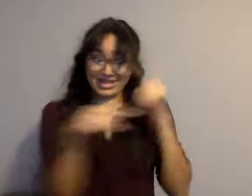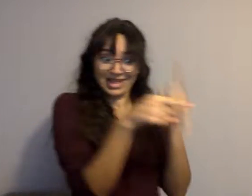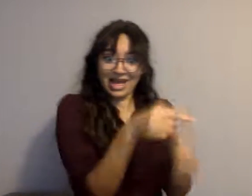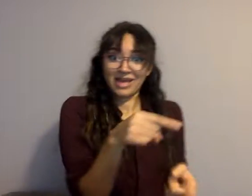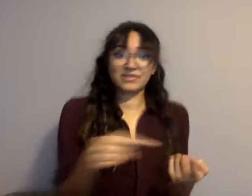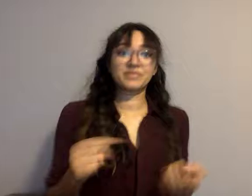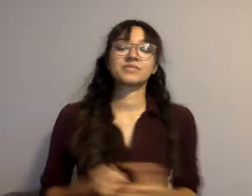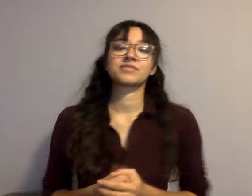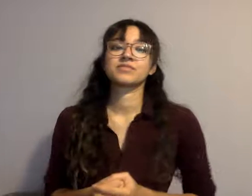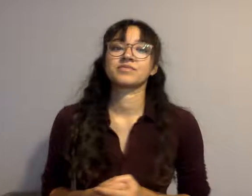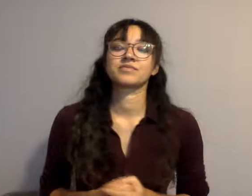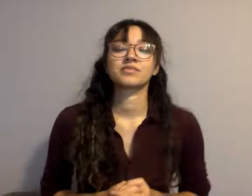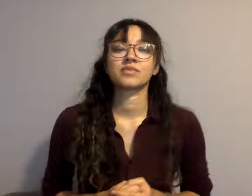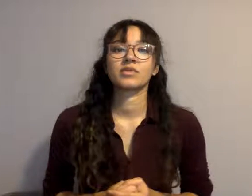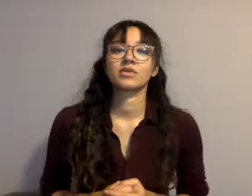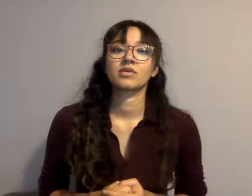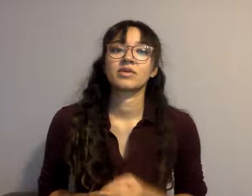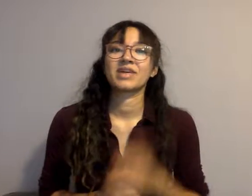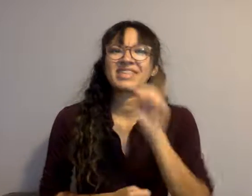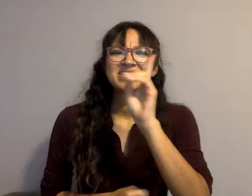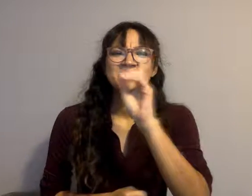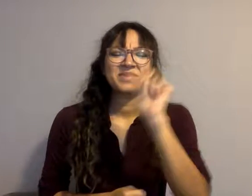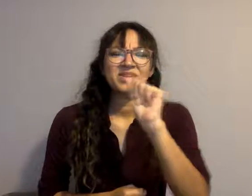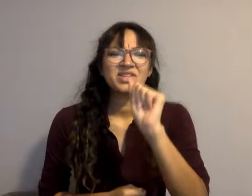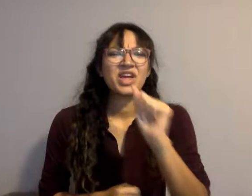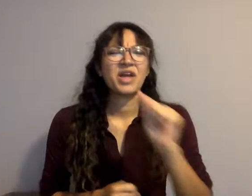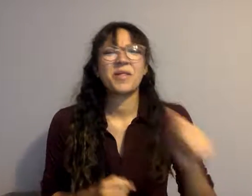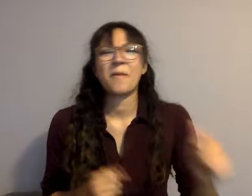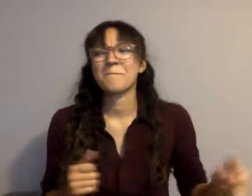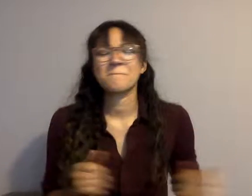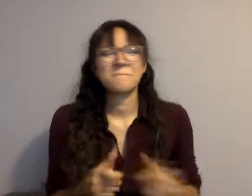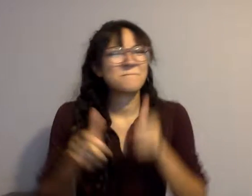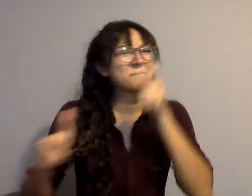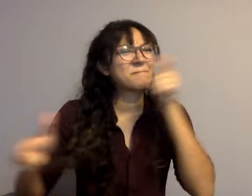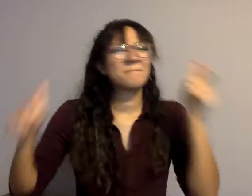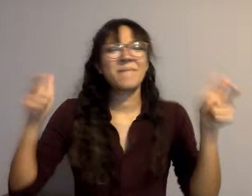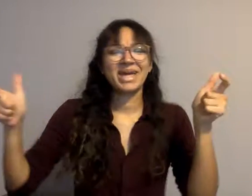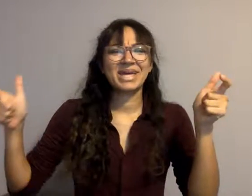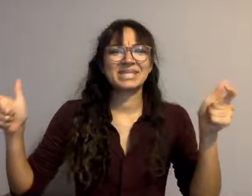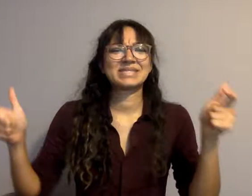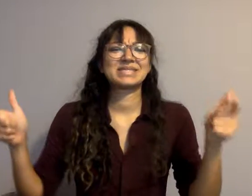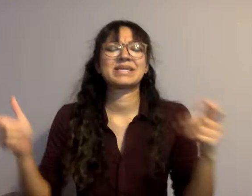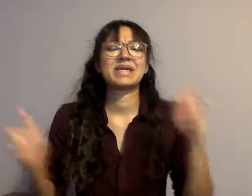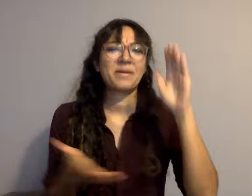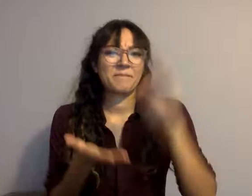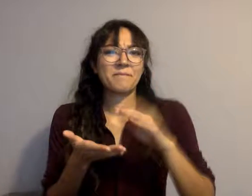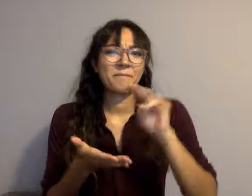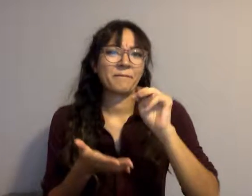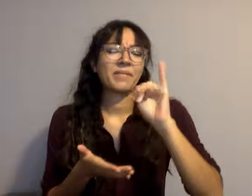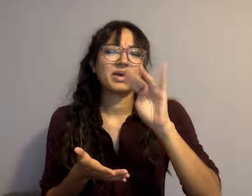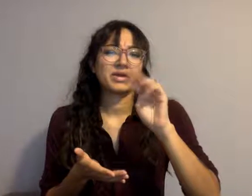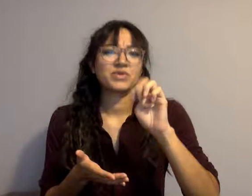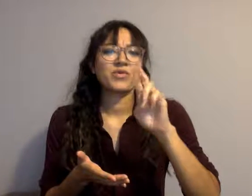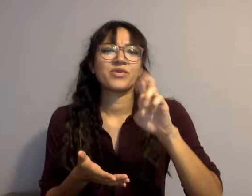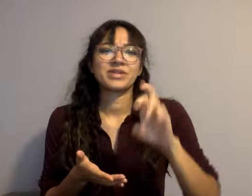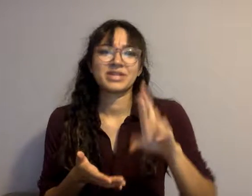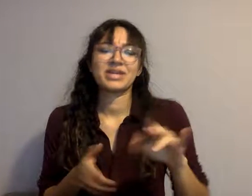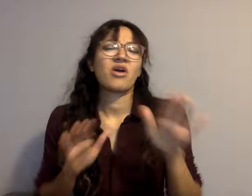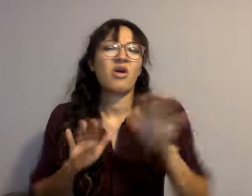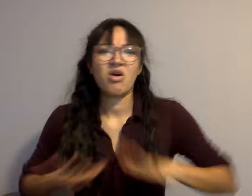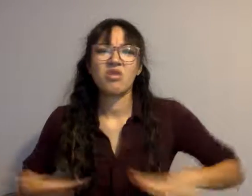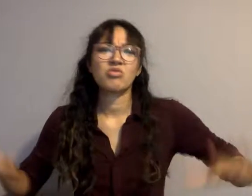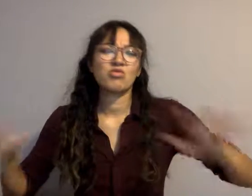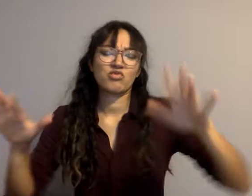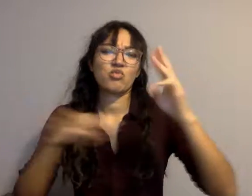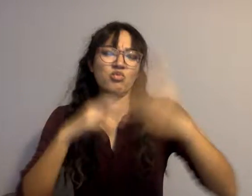People with disabilities are the largest minority in the world, and we are the most underrepresented in entertainment. The